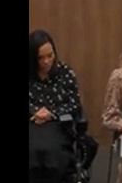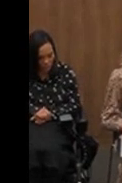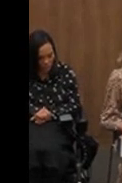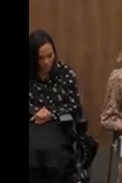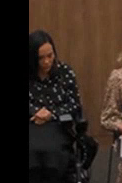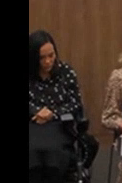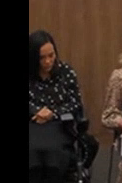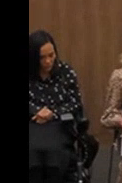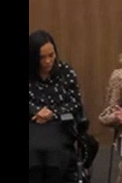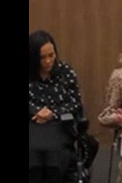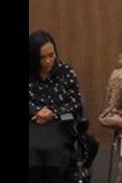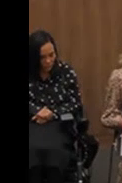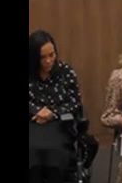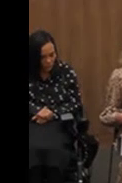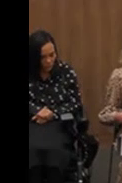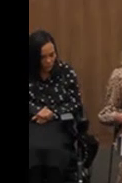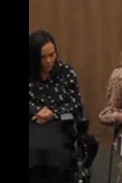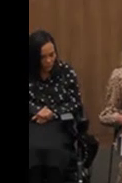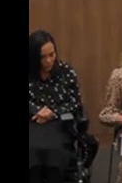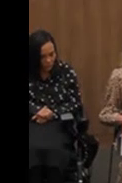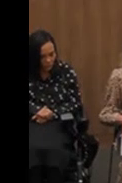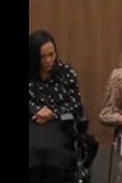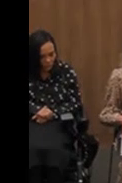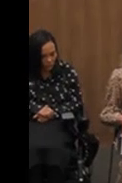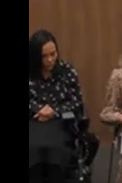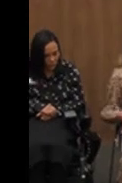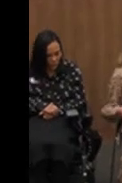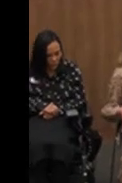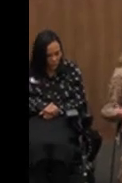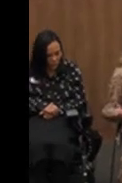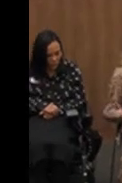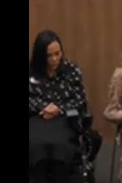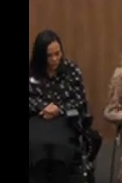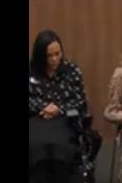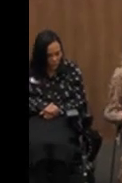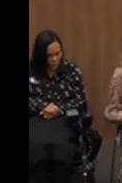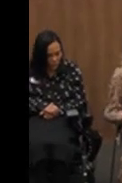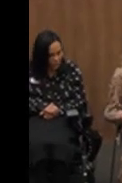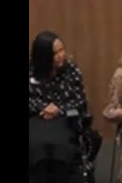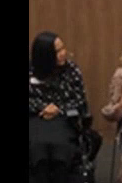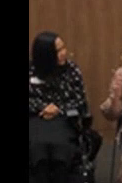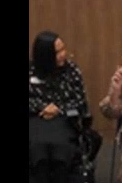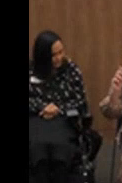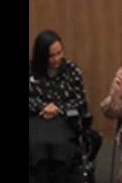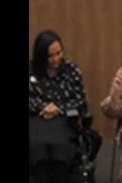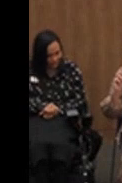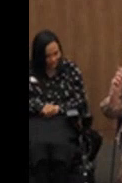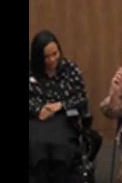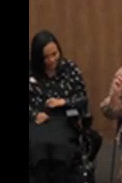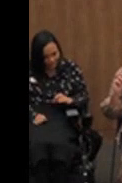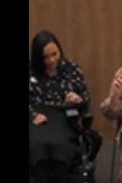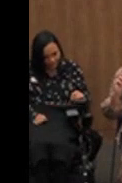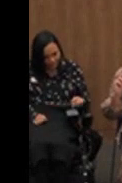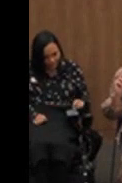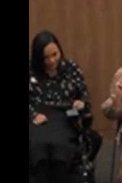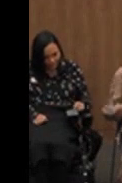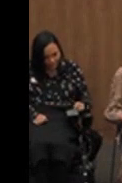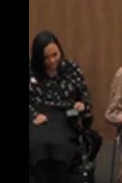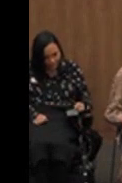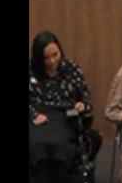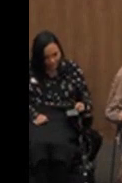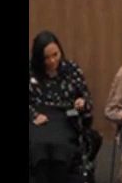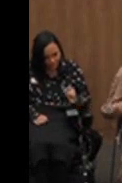space, and how you can embed supported decision making in your everyday practice. Please connect with the Disability Health Network